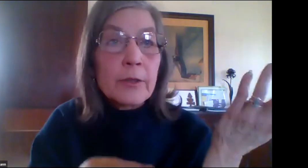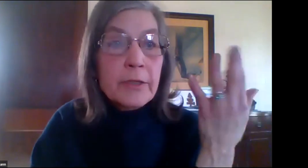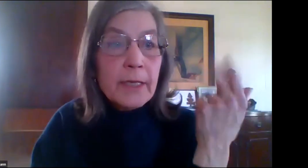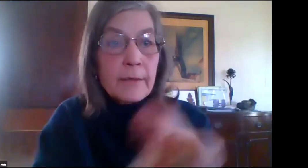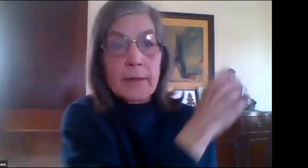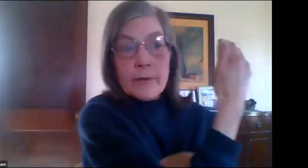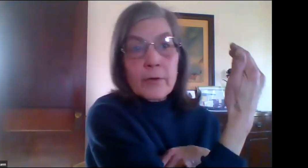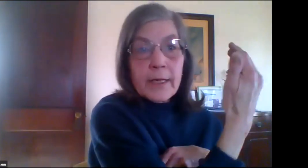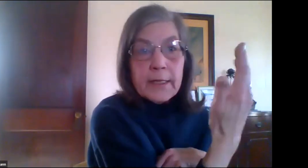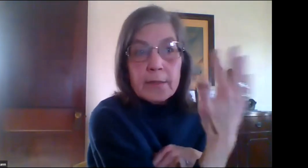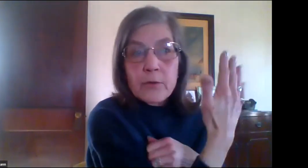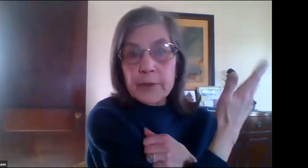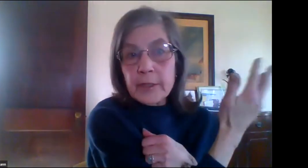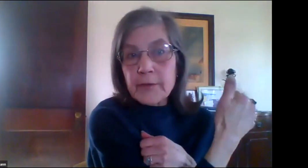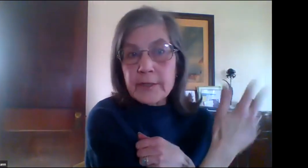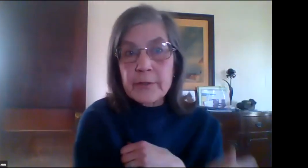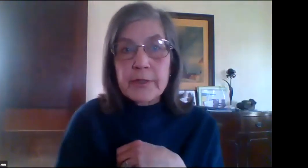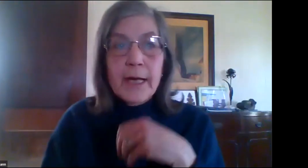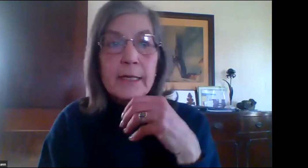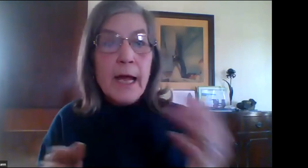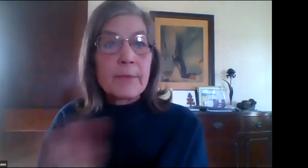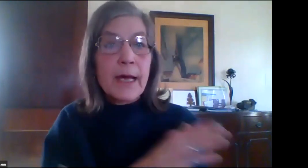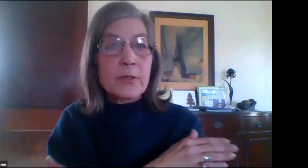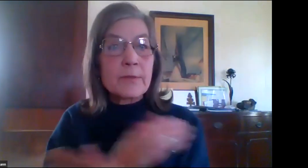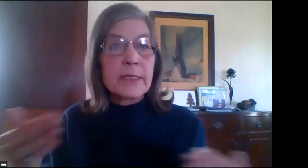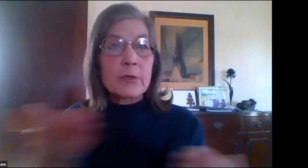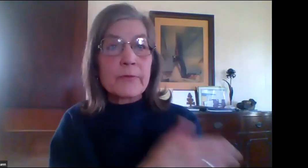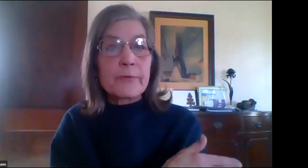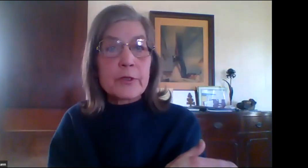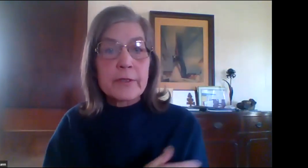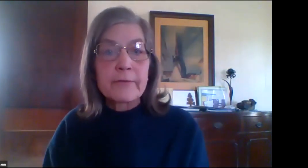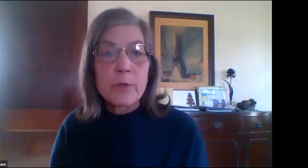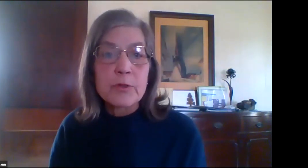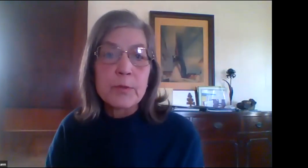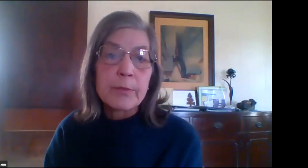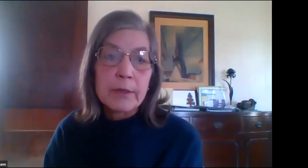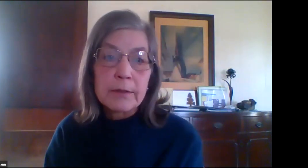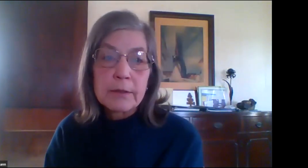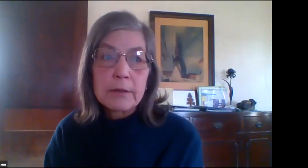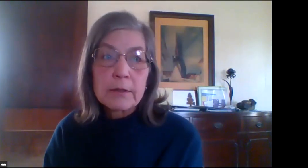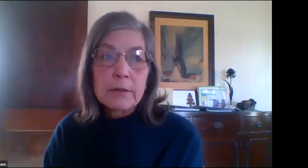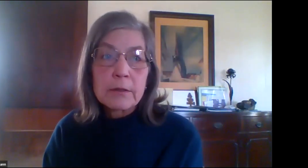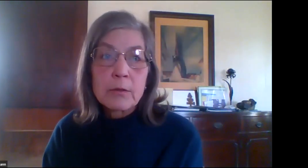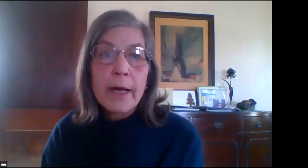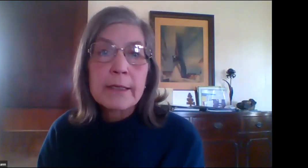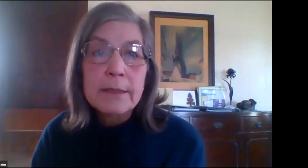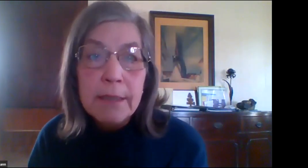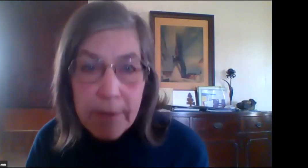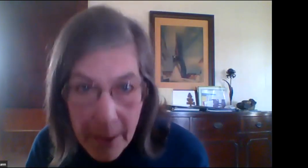looks like their right hand is over here on this other side, and I'm not. So I'm seeing the reverse of most people. Why is it? So I